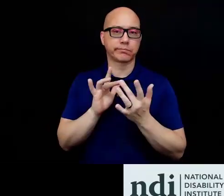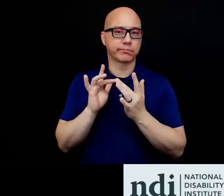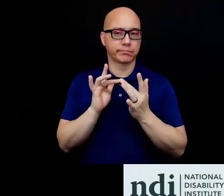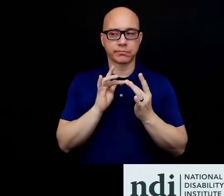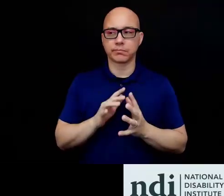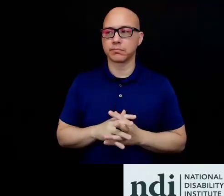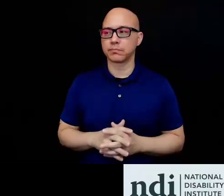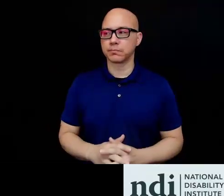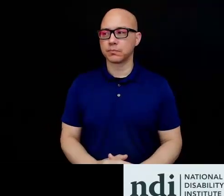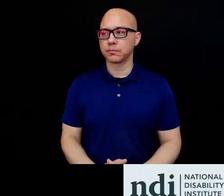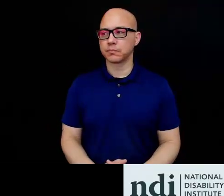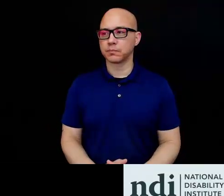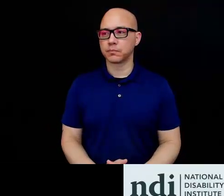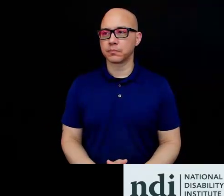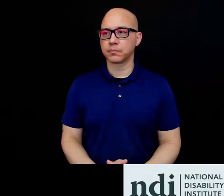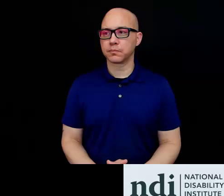slide.